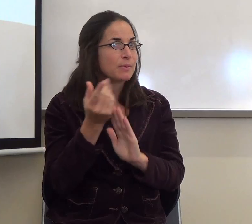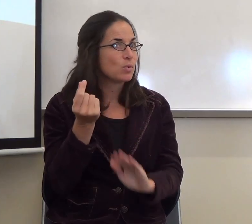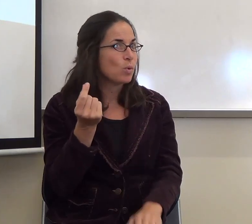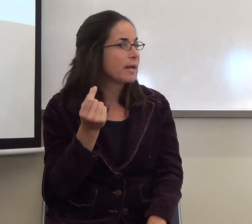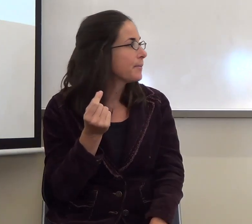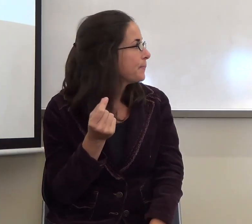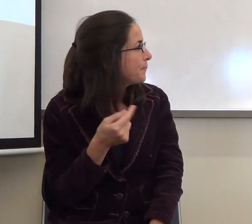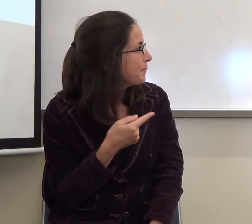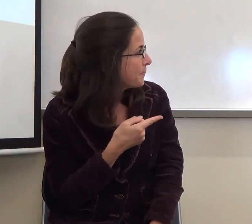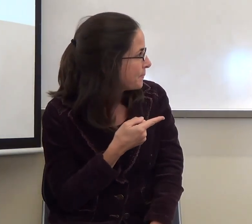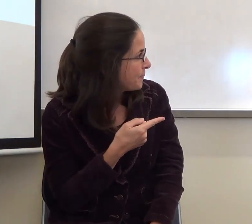becomes